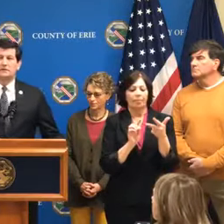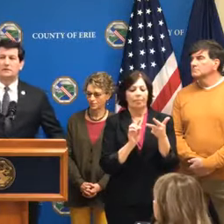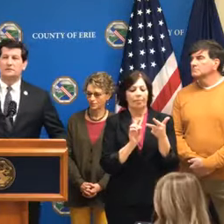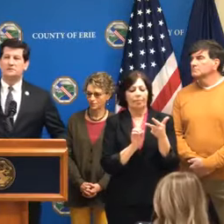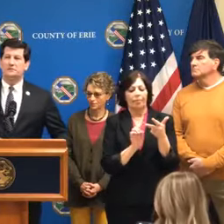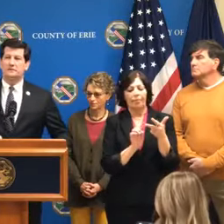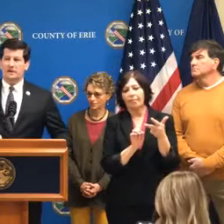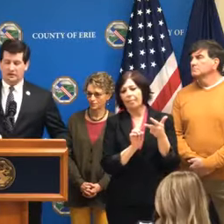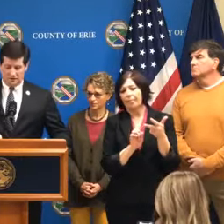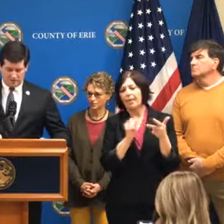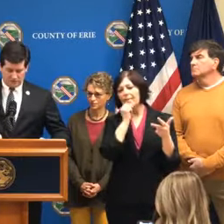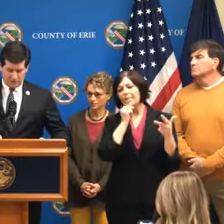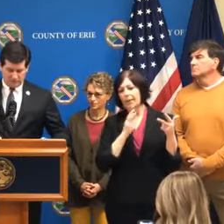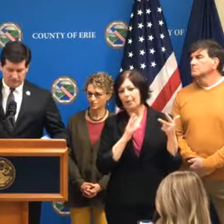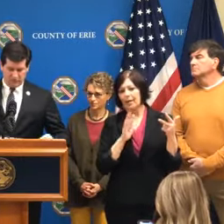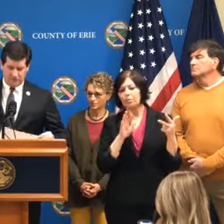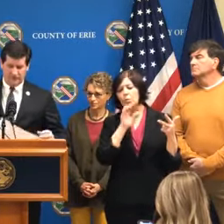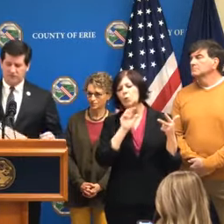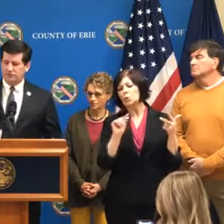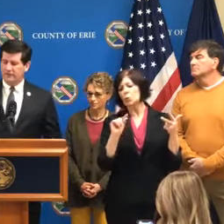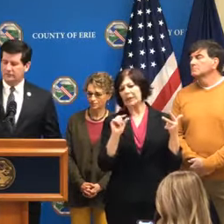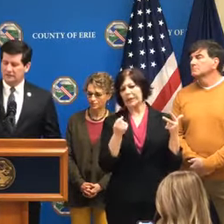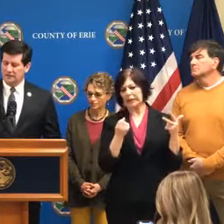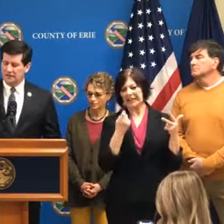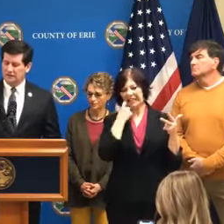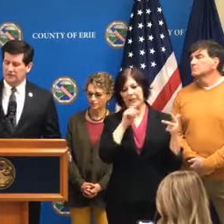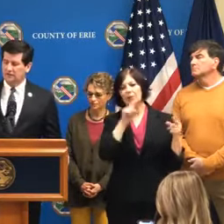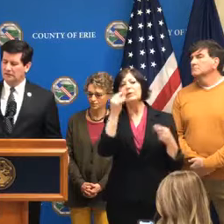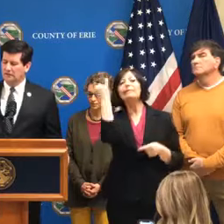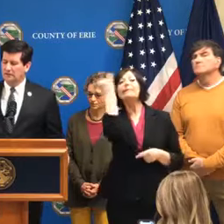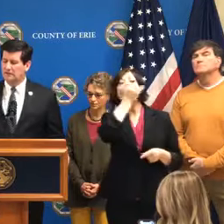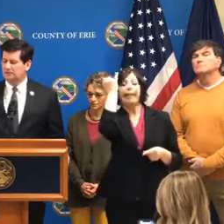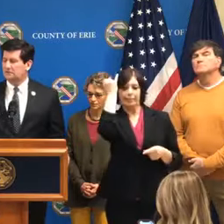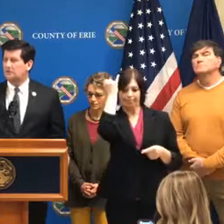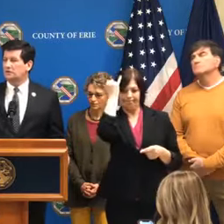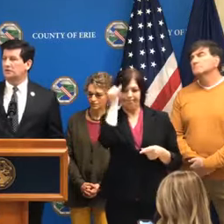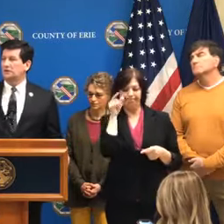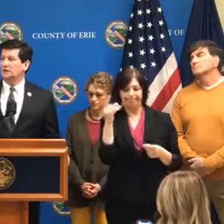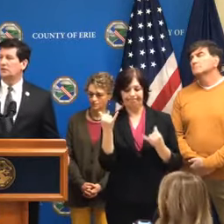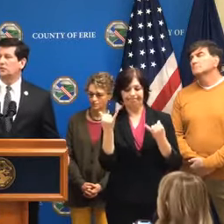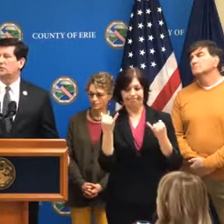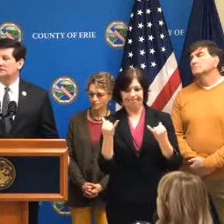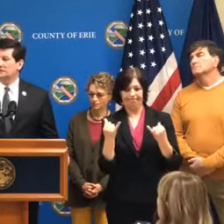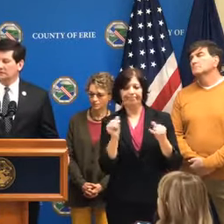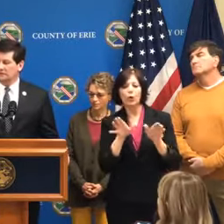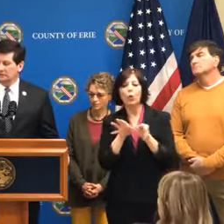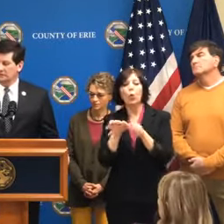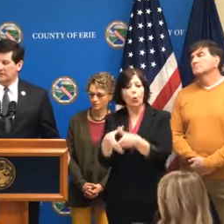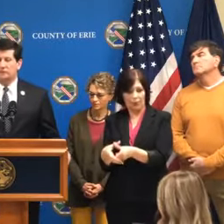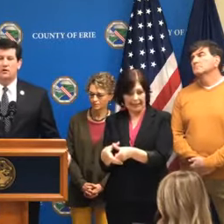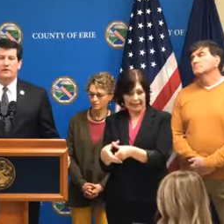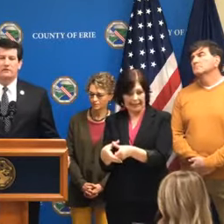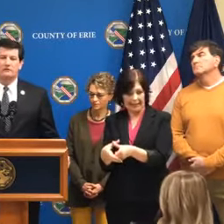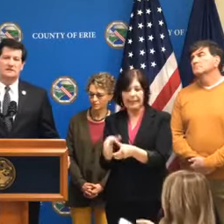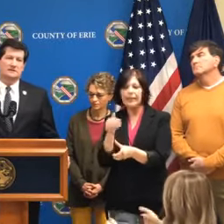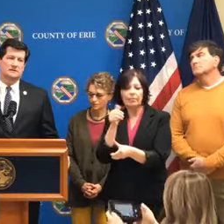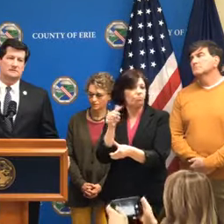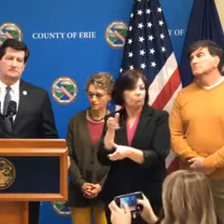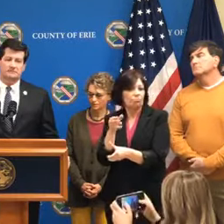The third is a female in her 20s who had recently traveled to Italy and is currently in quarantine at a